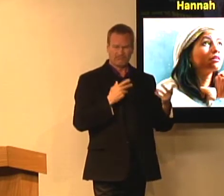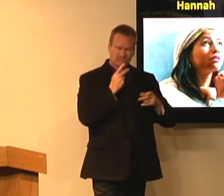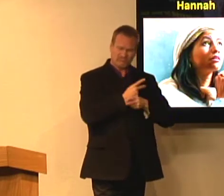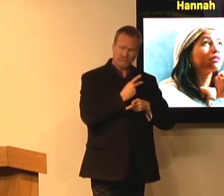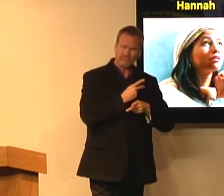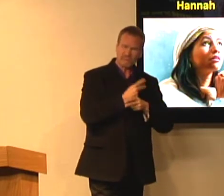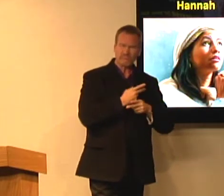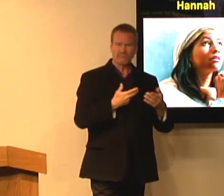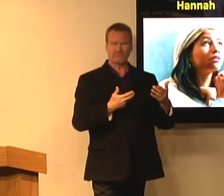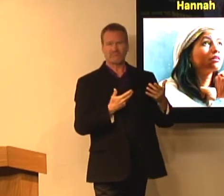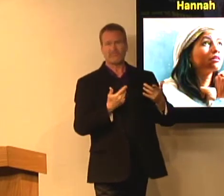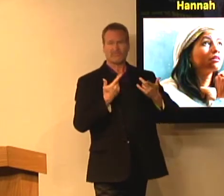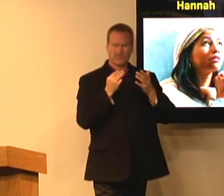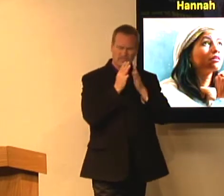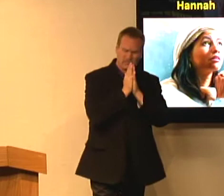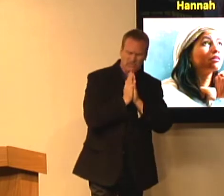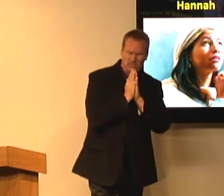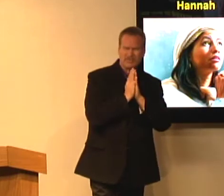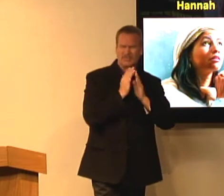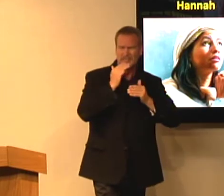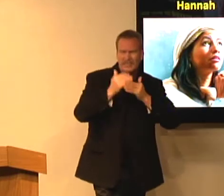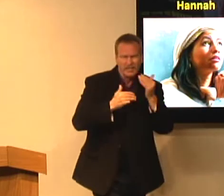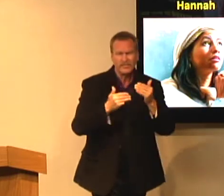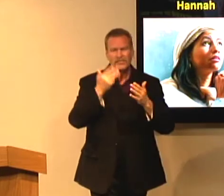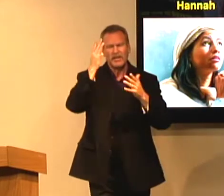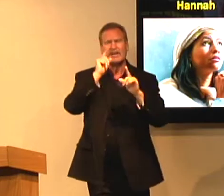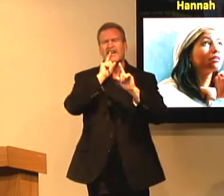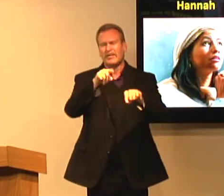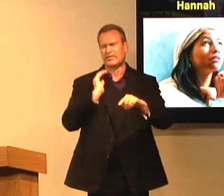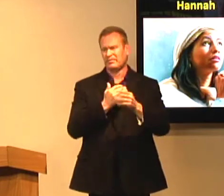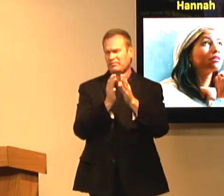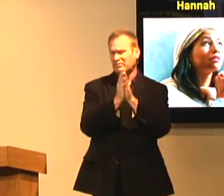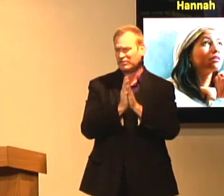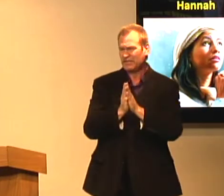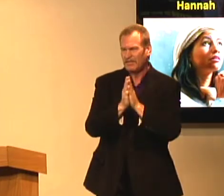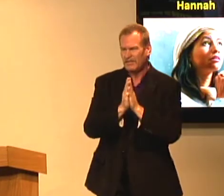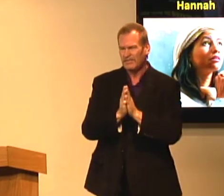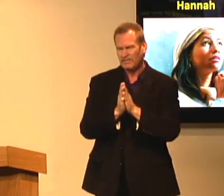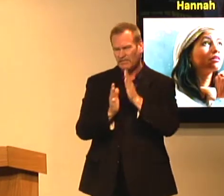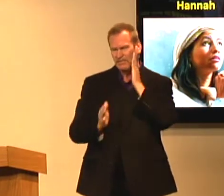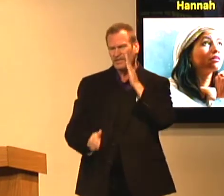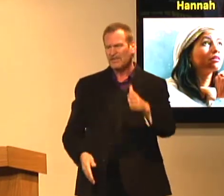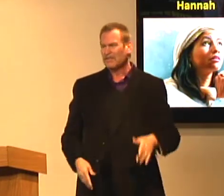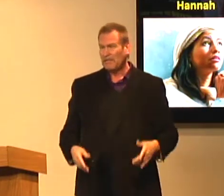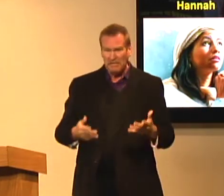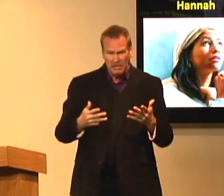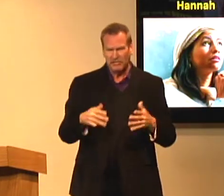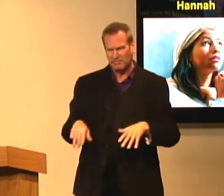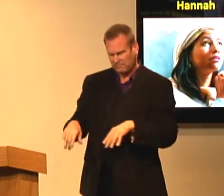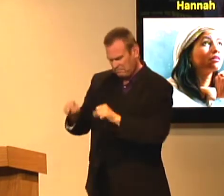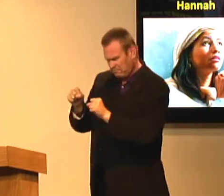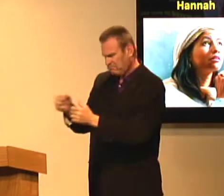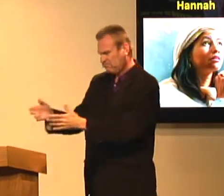that the Pharaoh's daughter accepted Moses. She just took him. And God has given us a command to